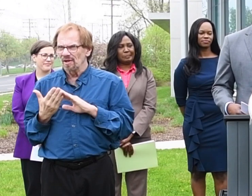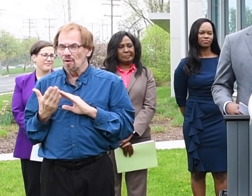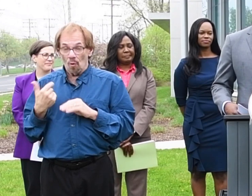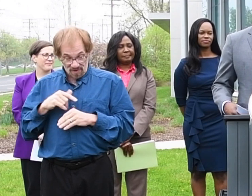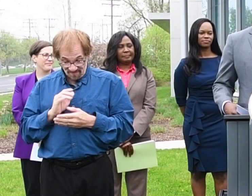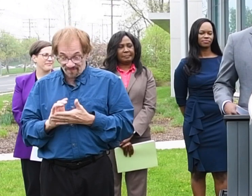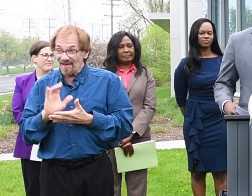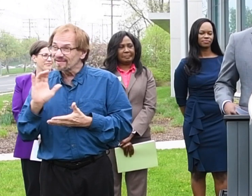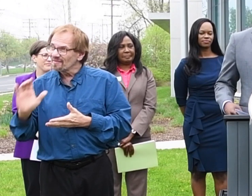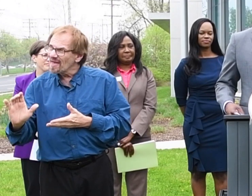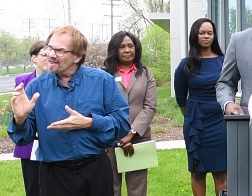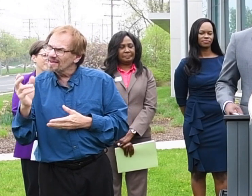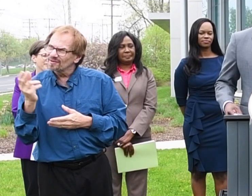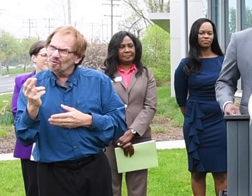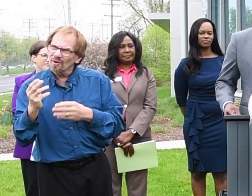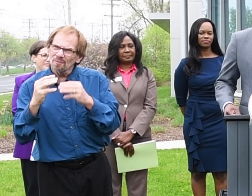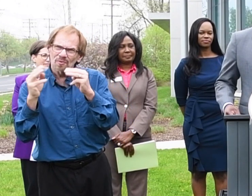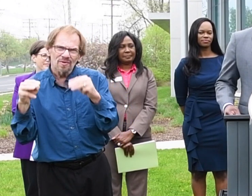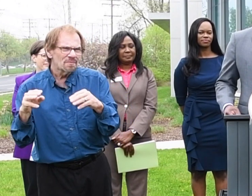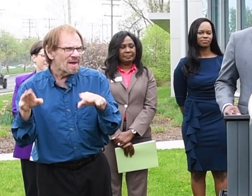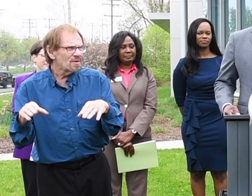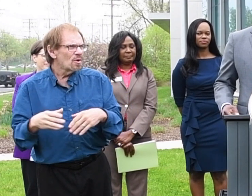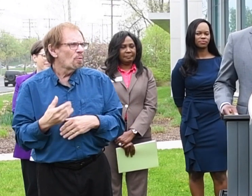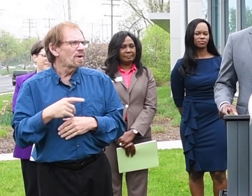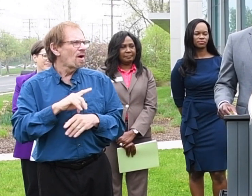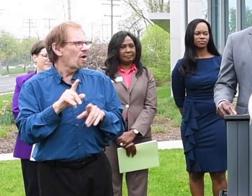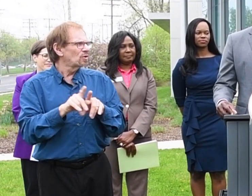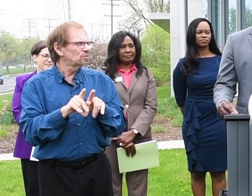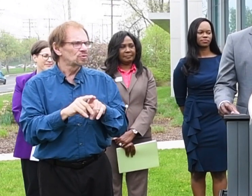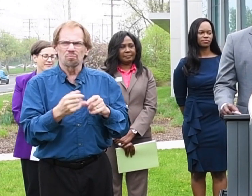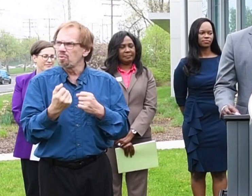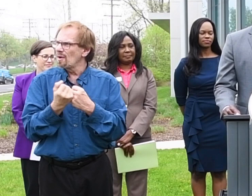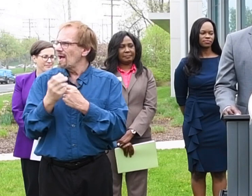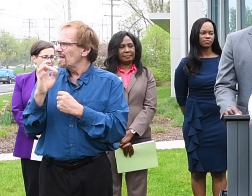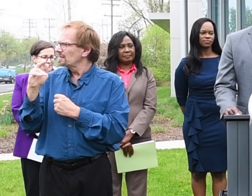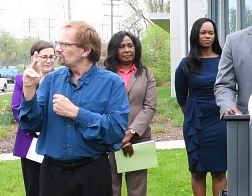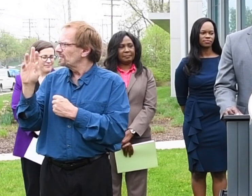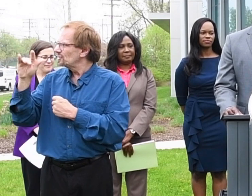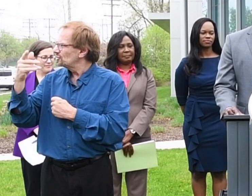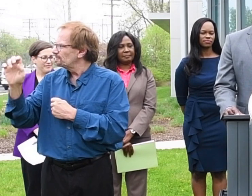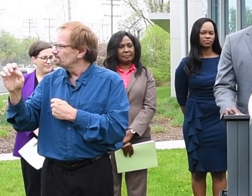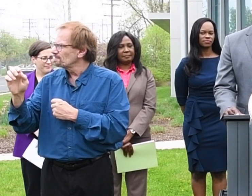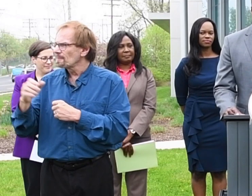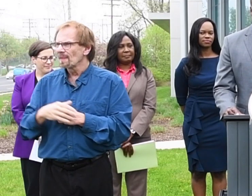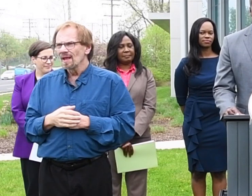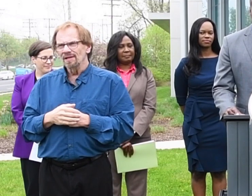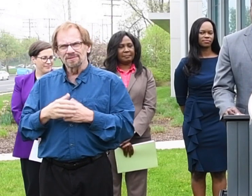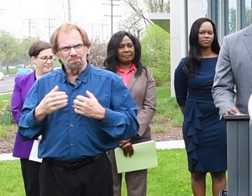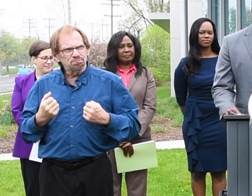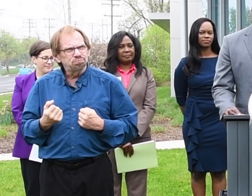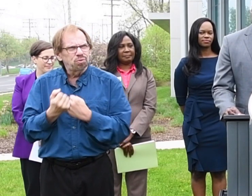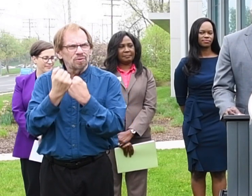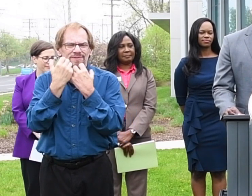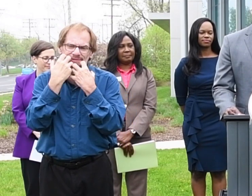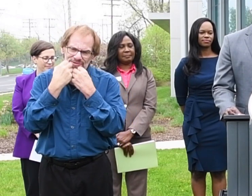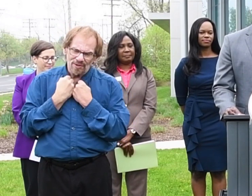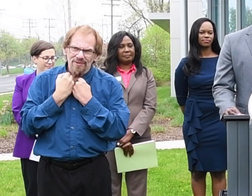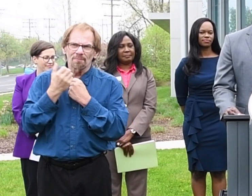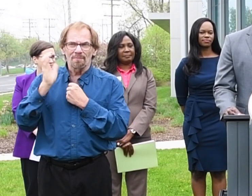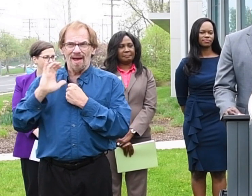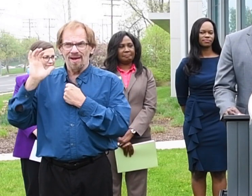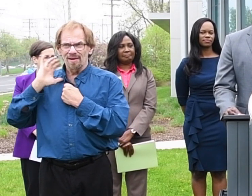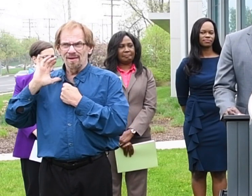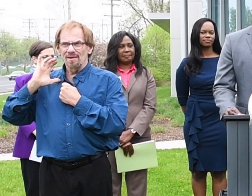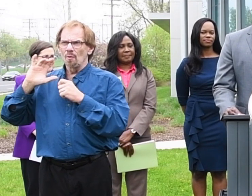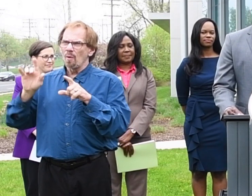also investing in the spirit of Elkridge, a community that cherishes its past while boldly embracing its